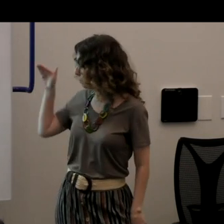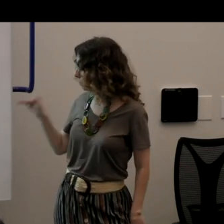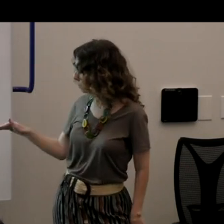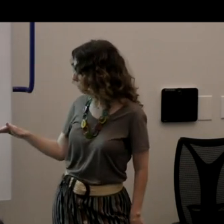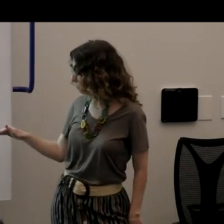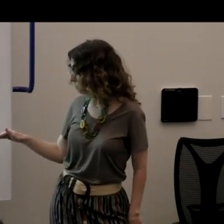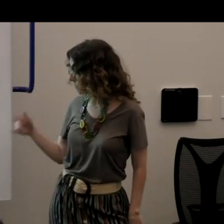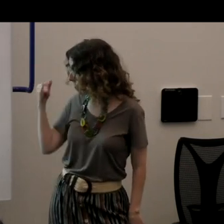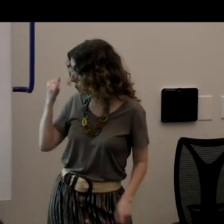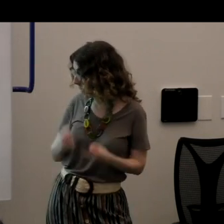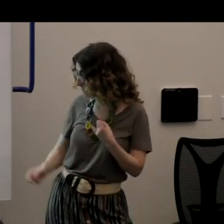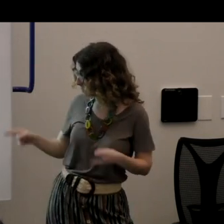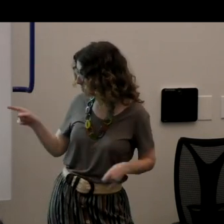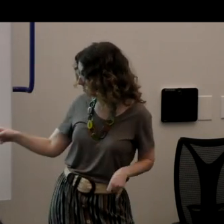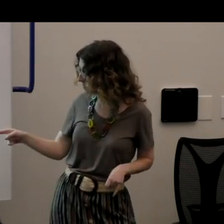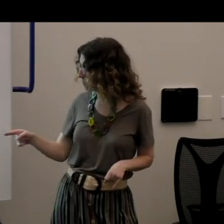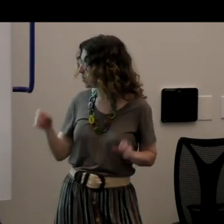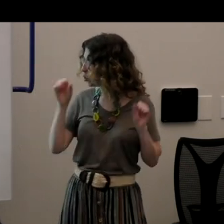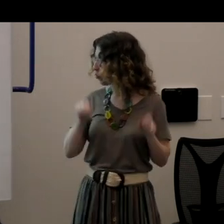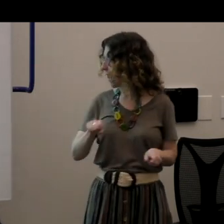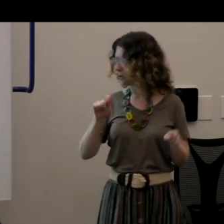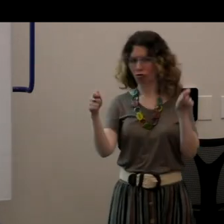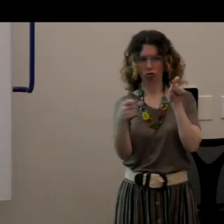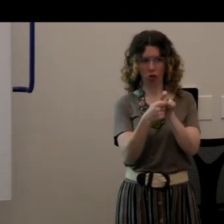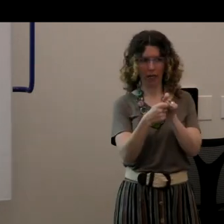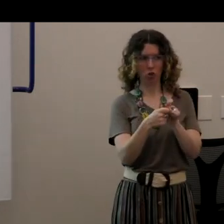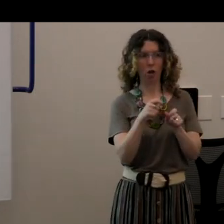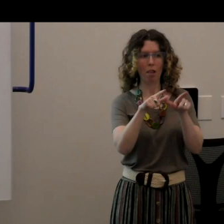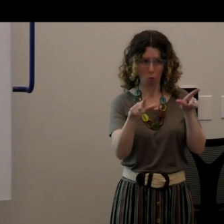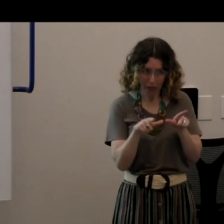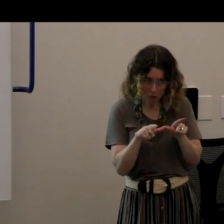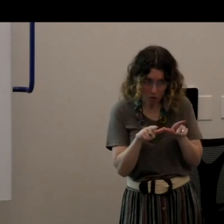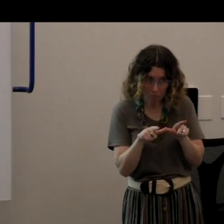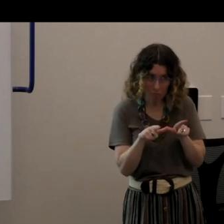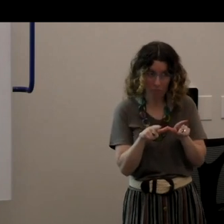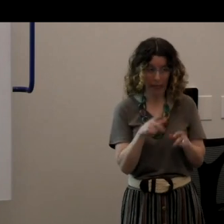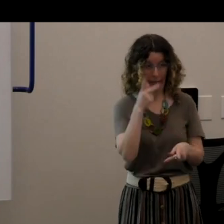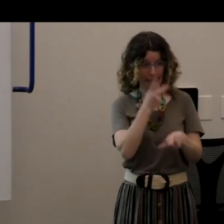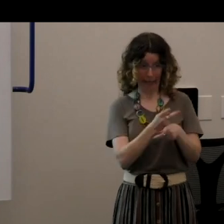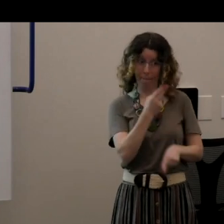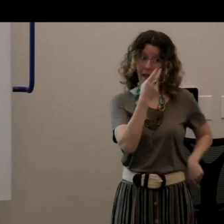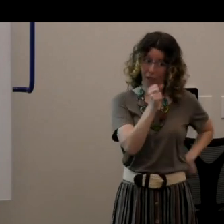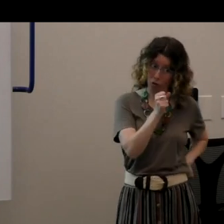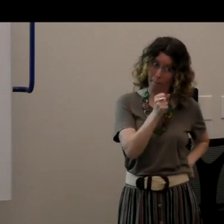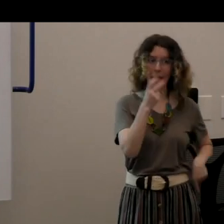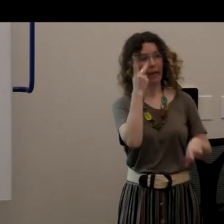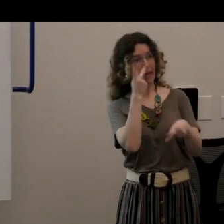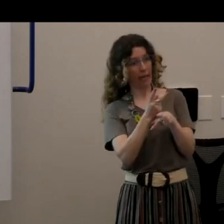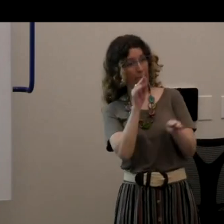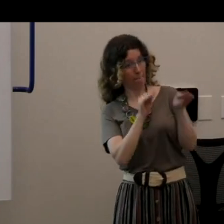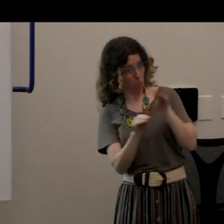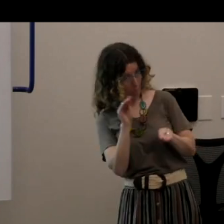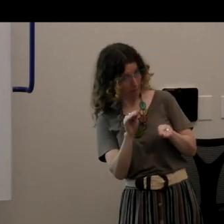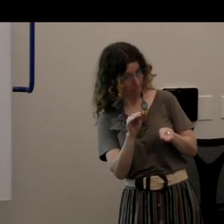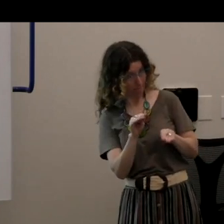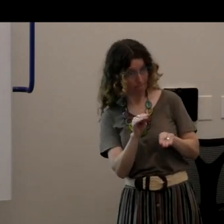in front of the body, it's just a difference of the movement. And in the last row, you can change the location, but keep the same